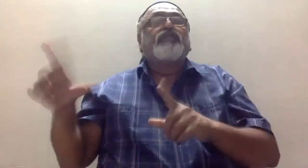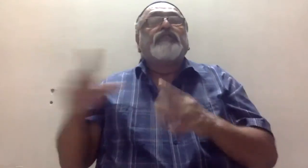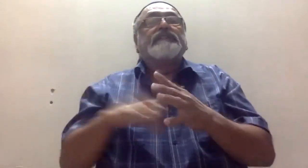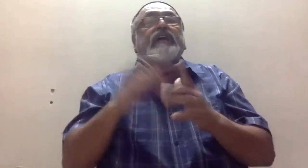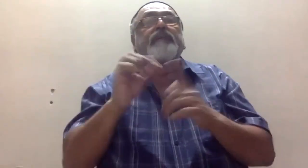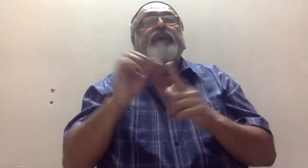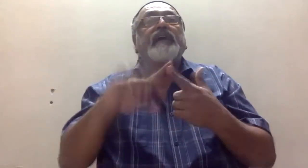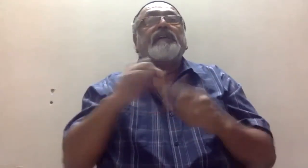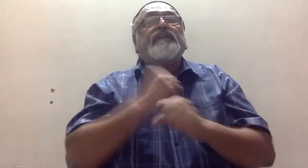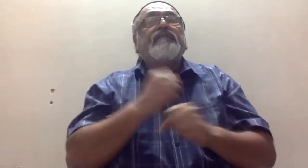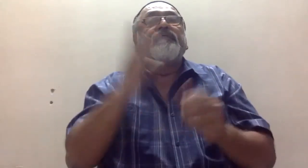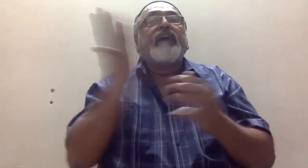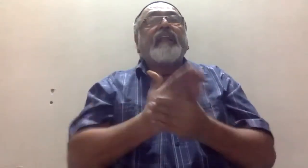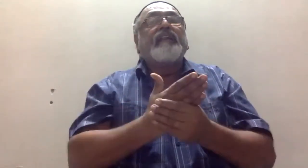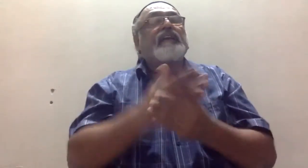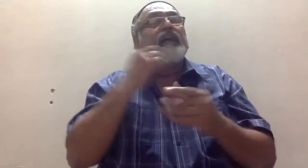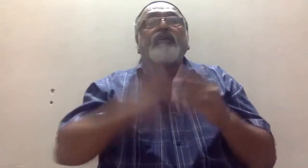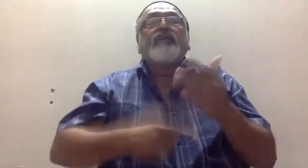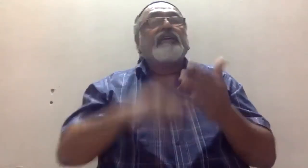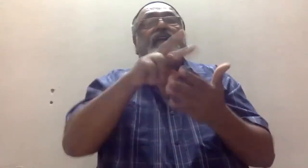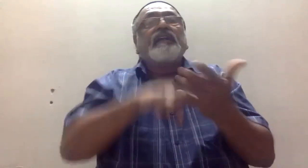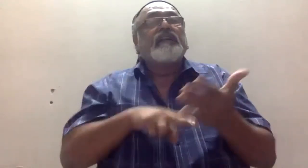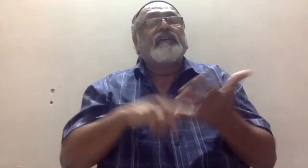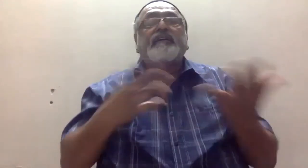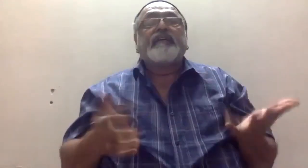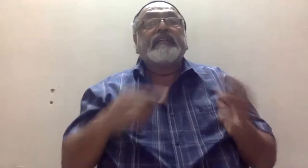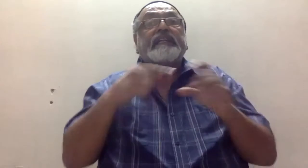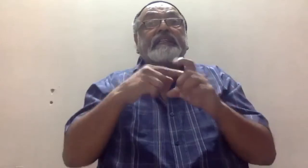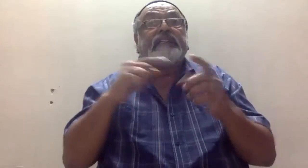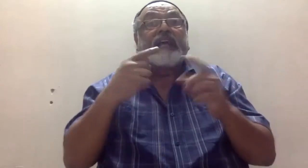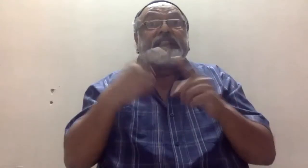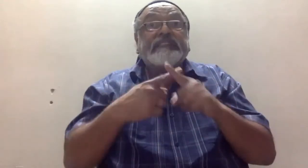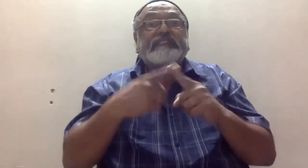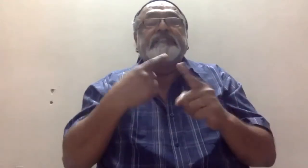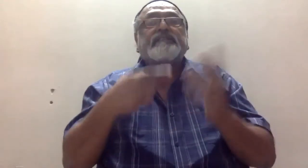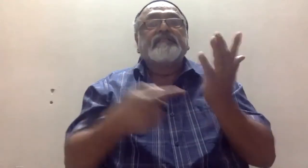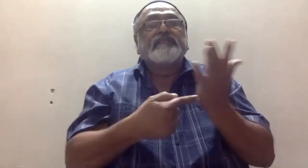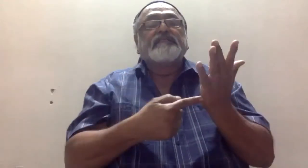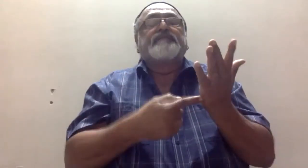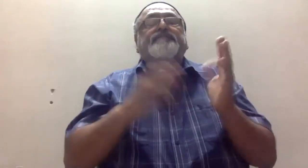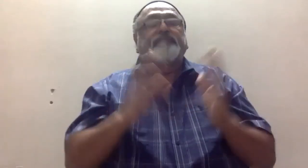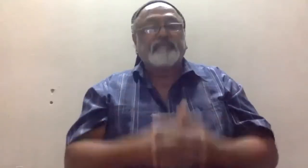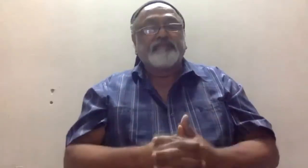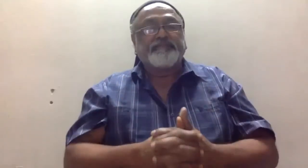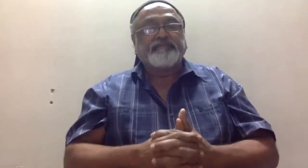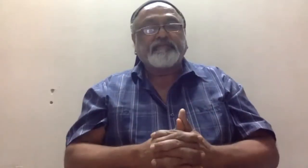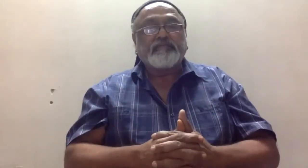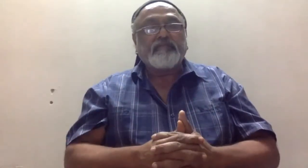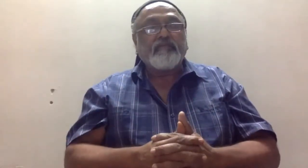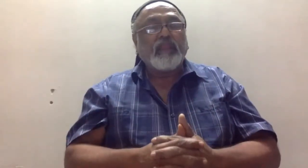incorrect. They need to be in digital formats, which can be read by screen reading software. So, what is needed is an open mind,